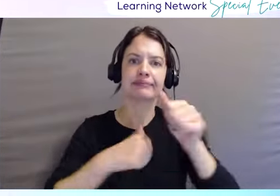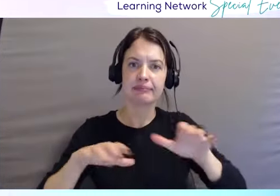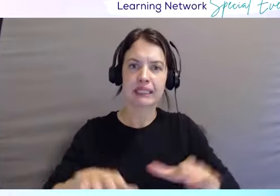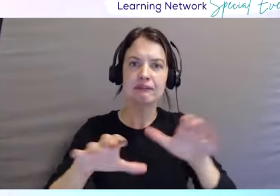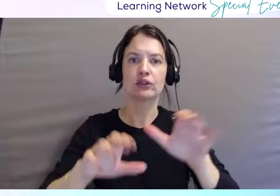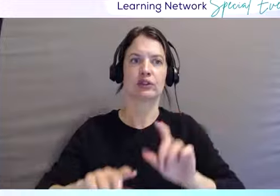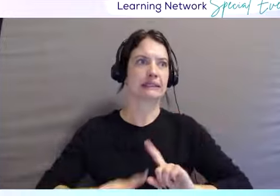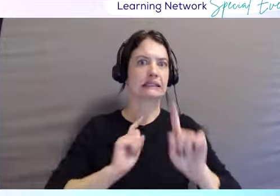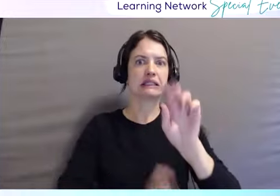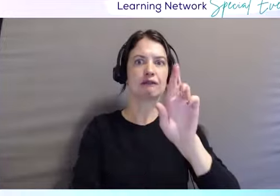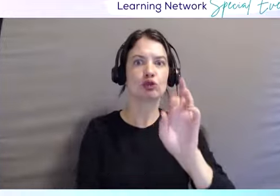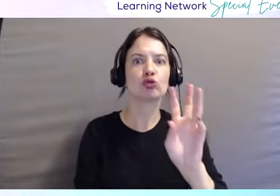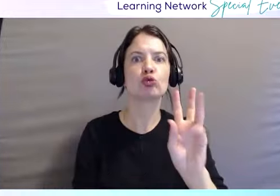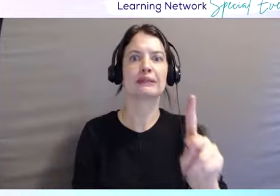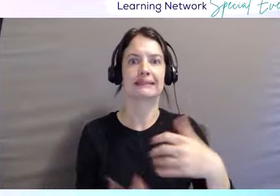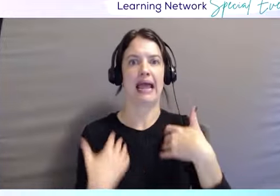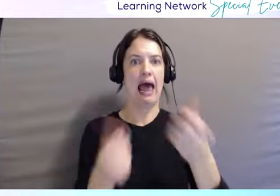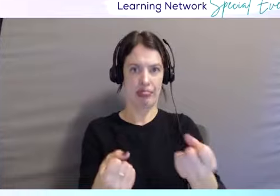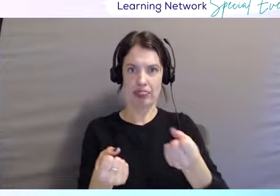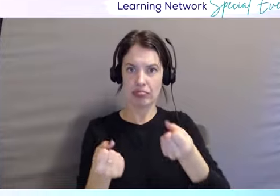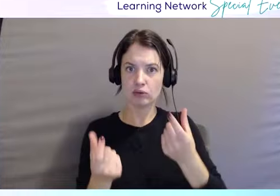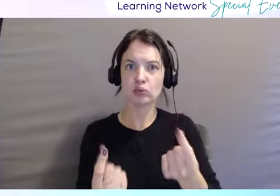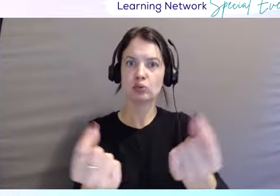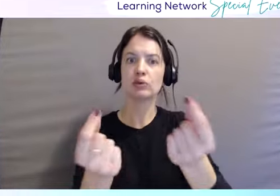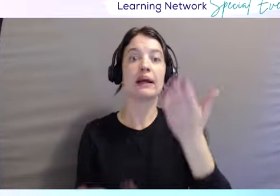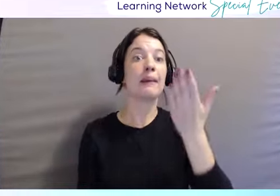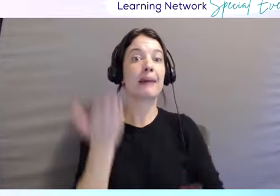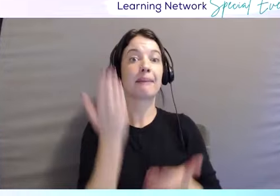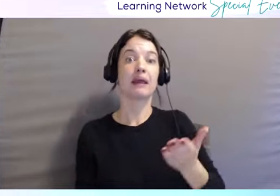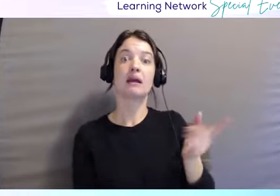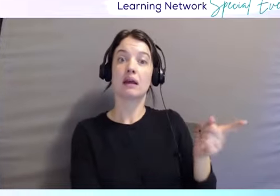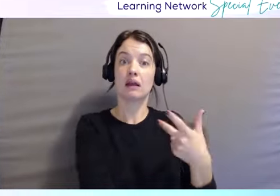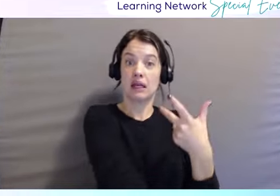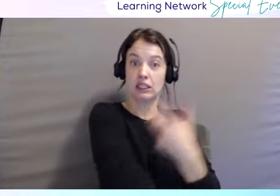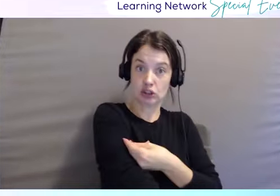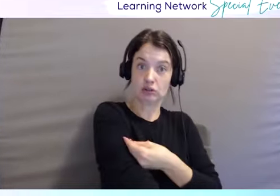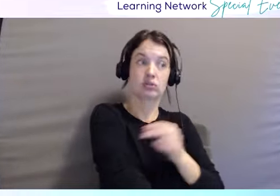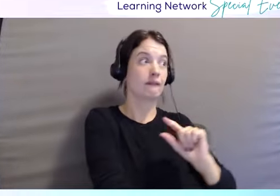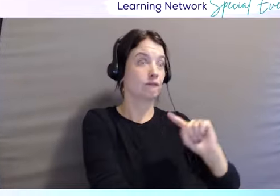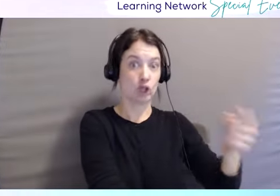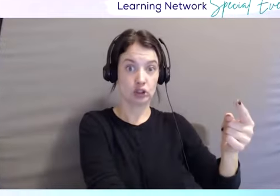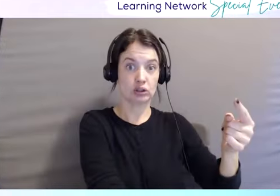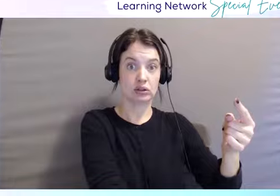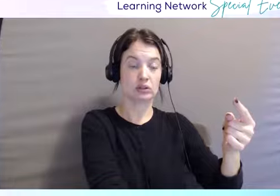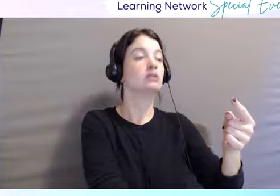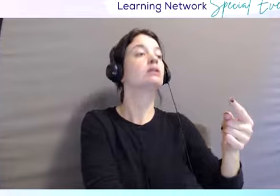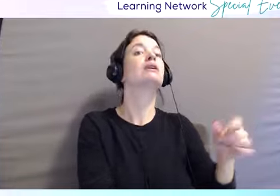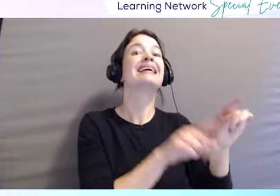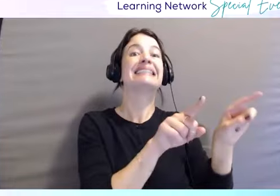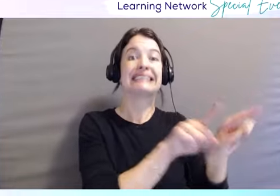health practices, such as being second on the needle, which increases risk of all kinds of disease.